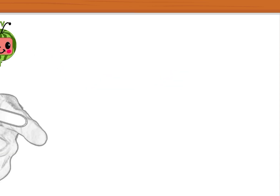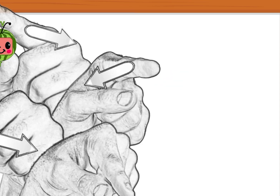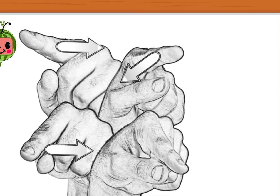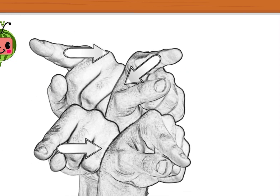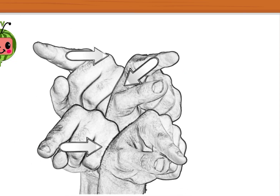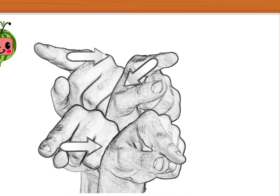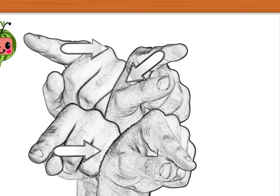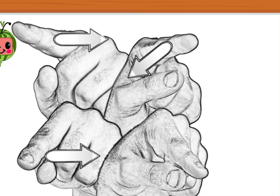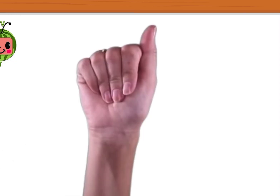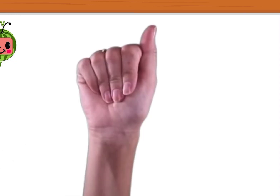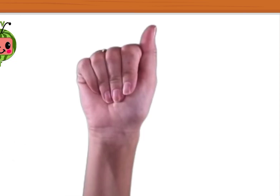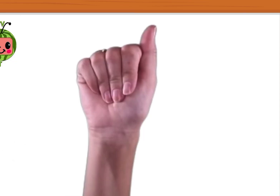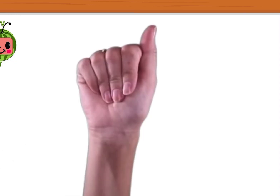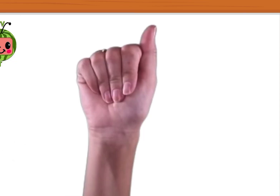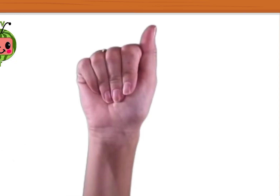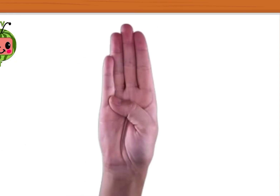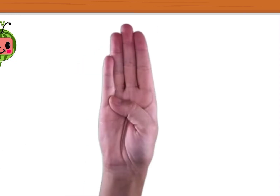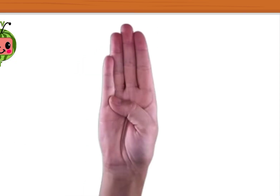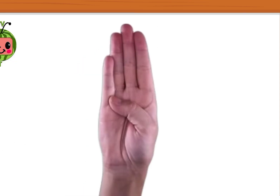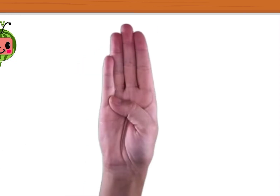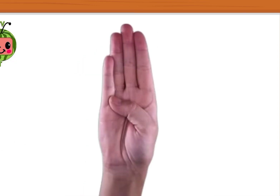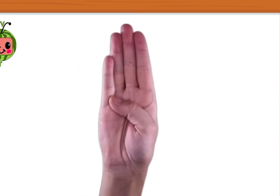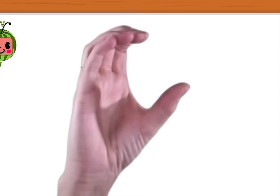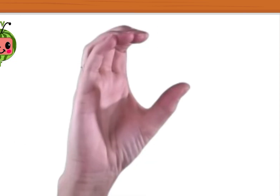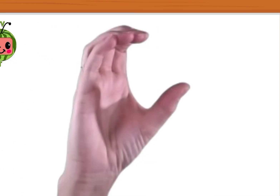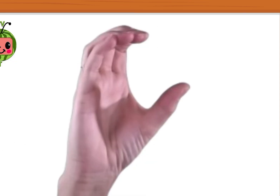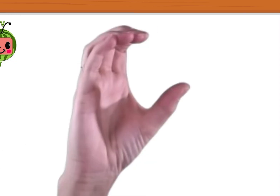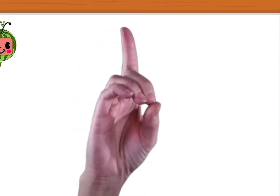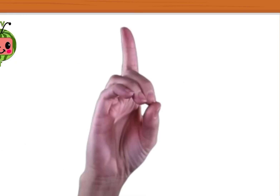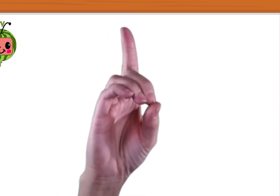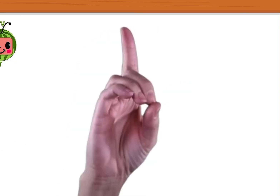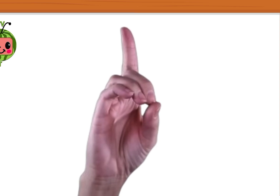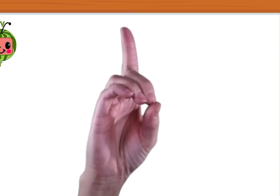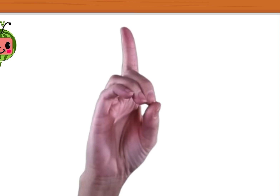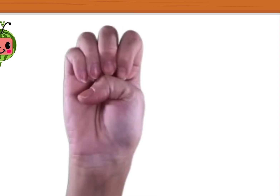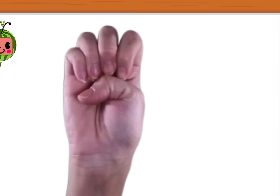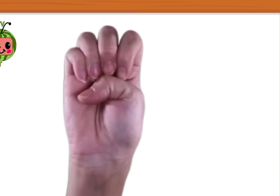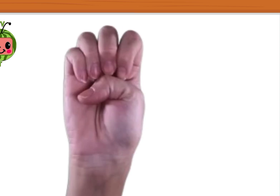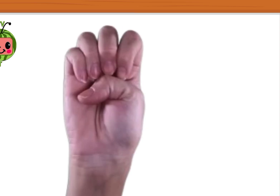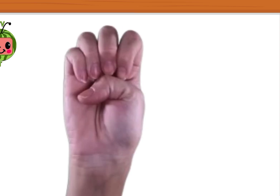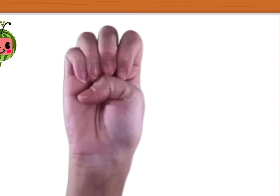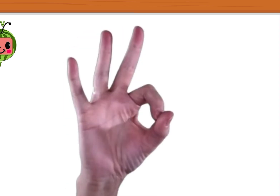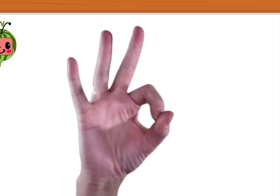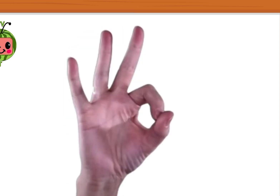Z. A, B, C, D, E, F,